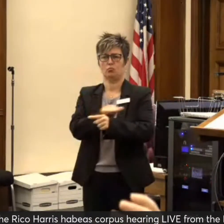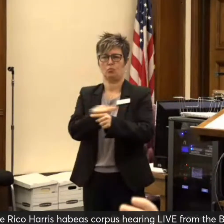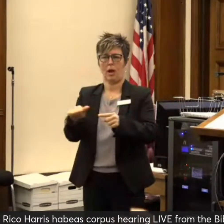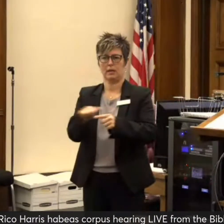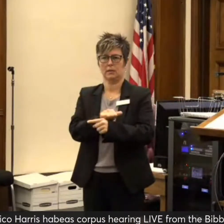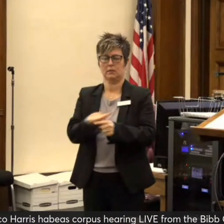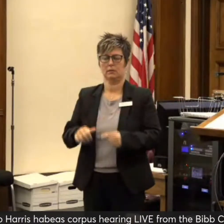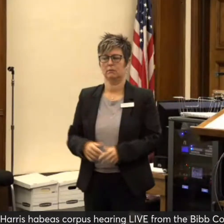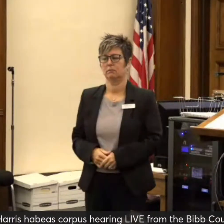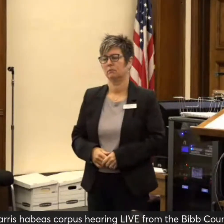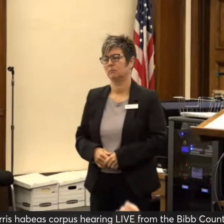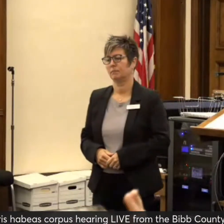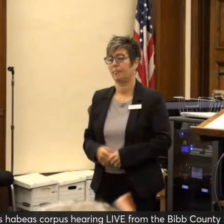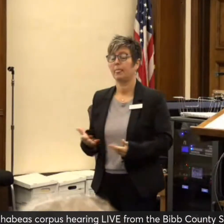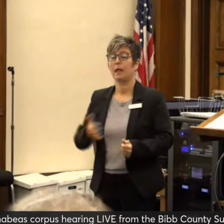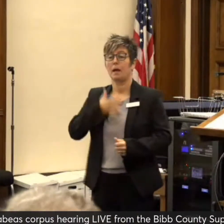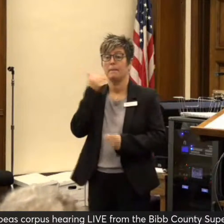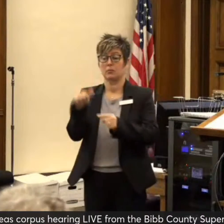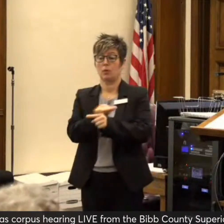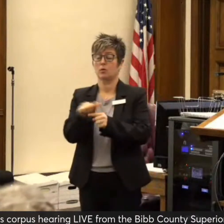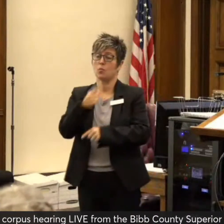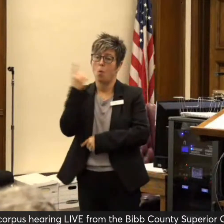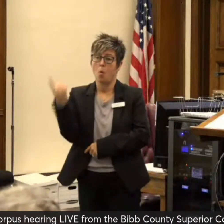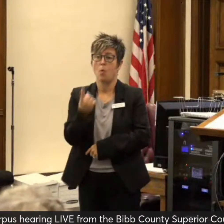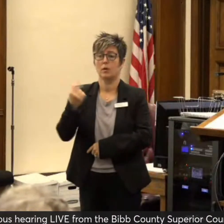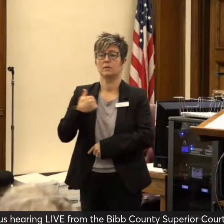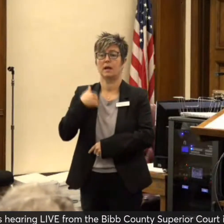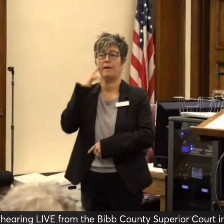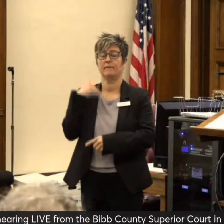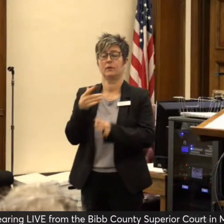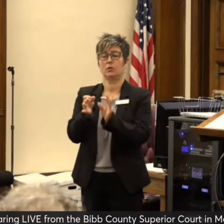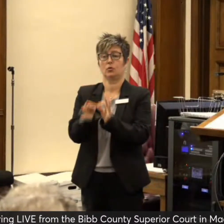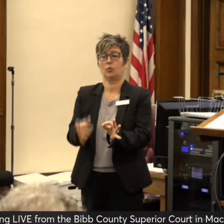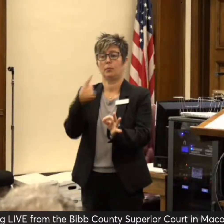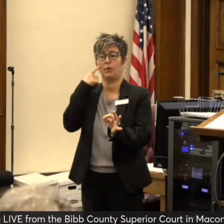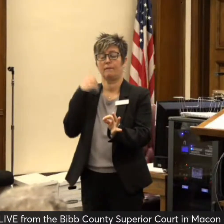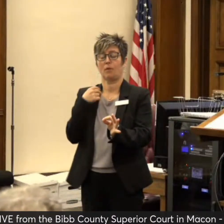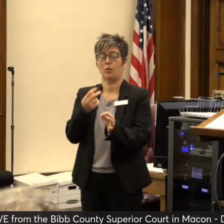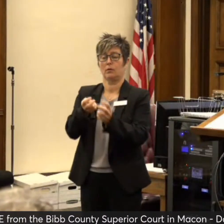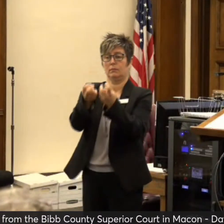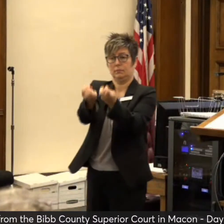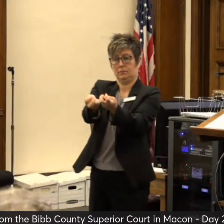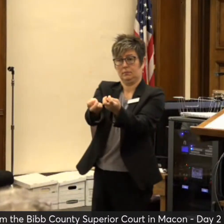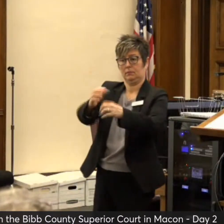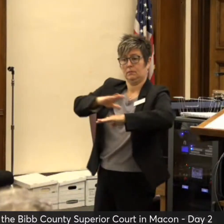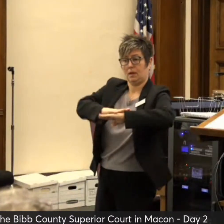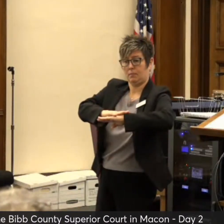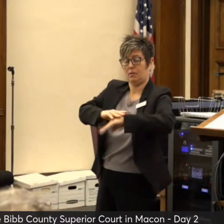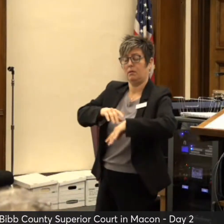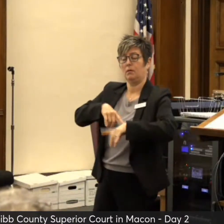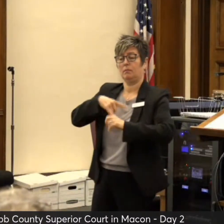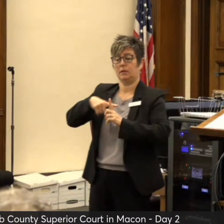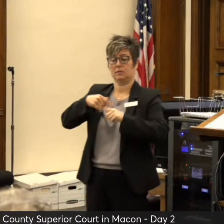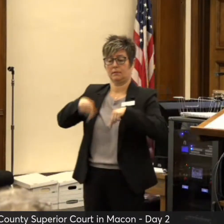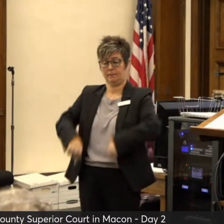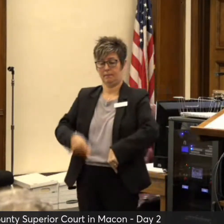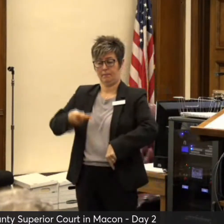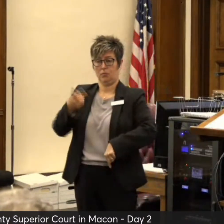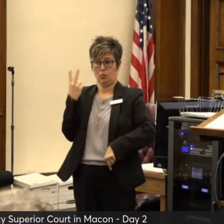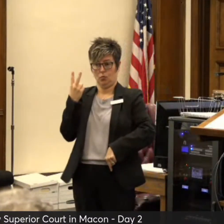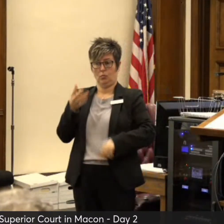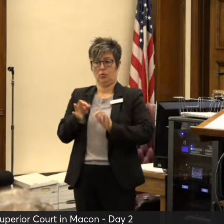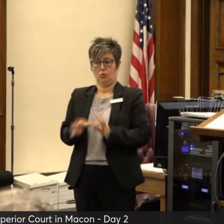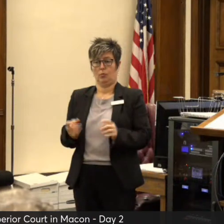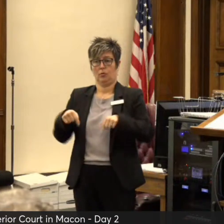to always have an interpreter for counsel for trial, and to proceedings interpreter working, interpreting for everybody else